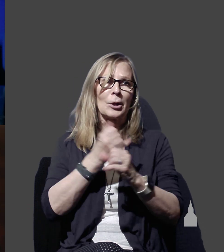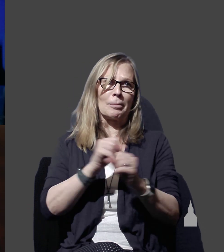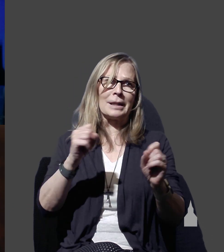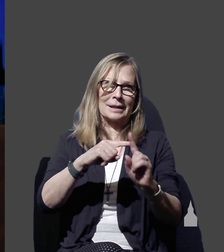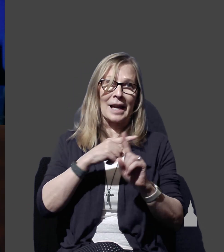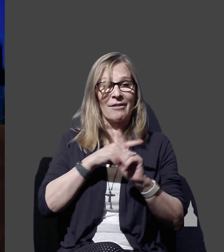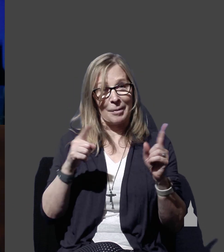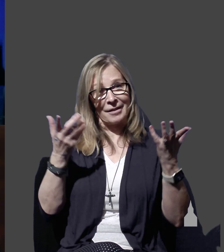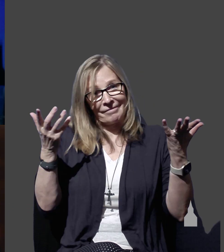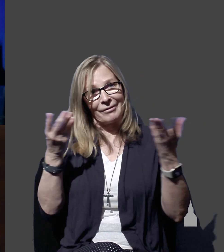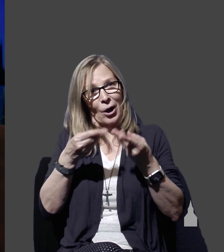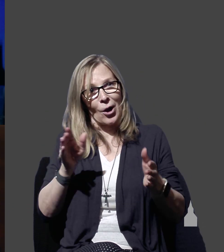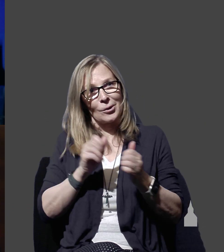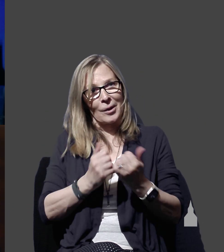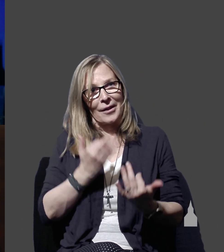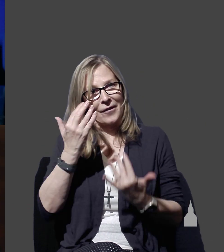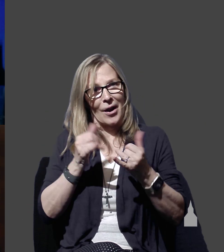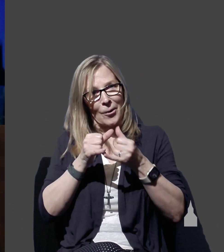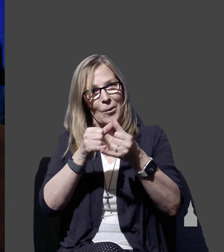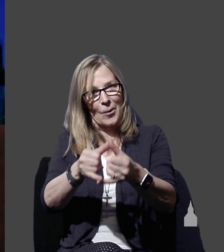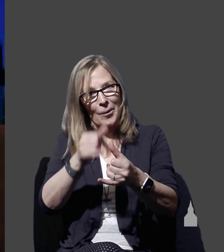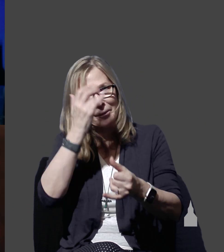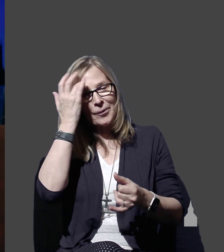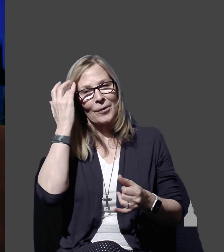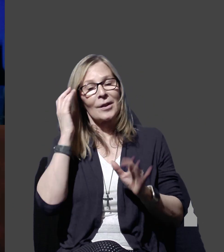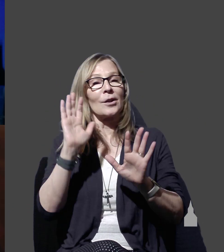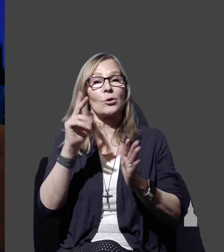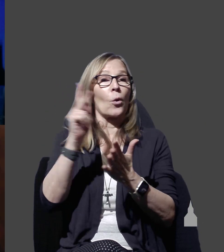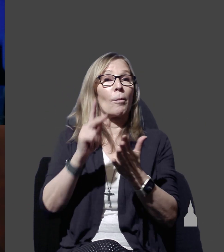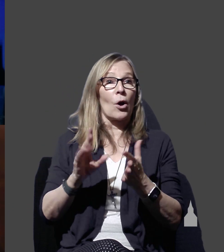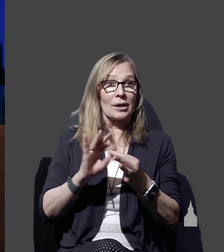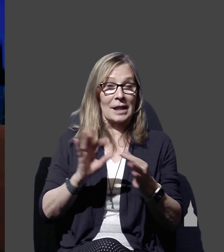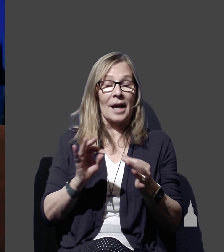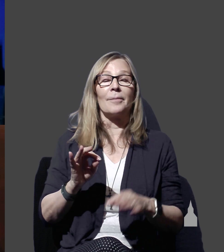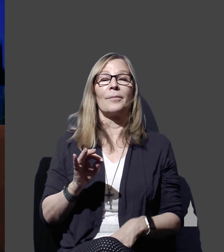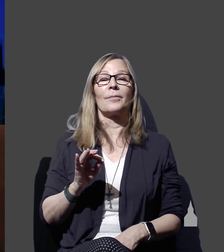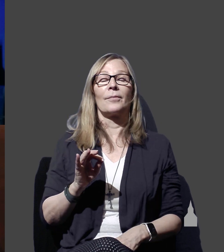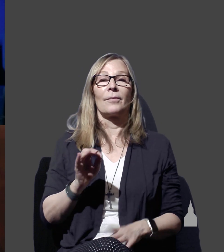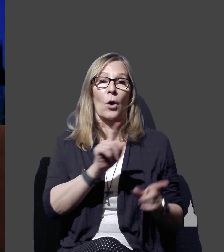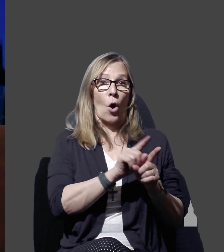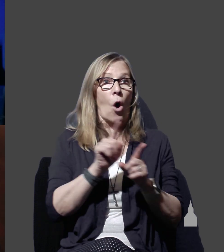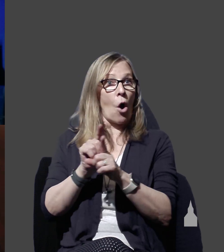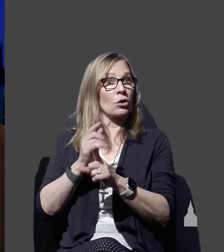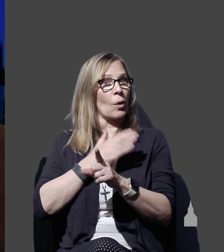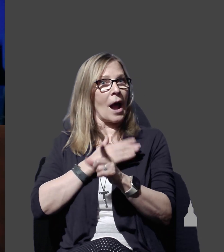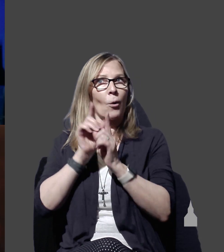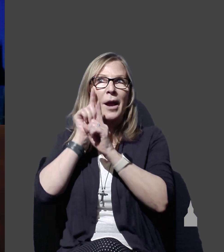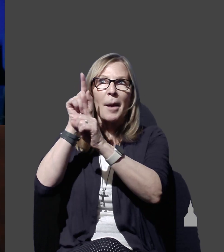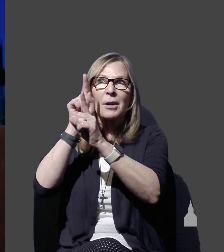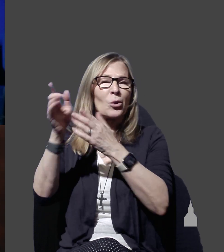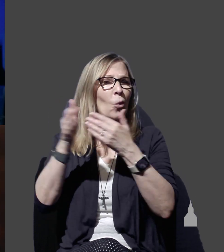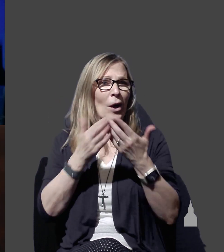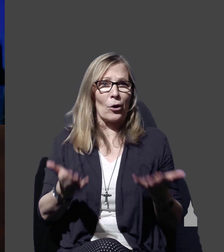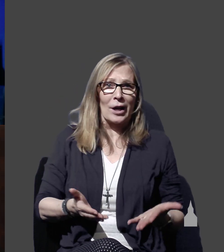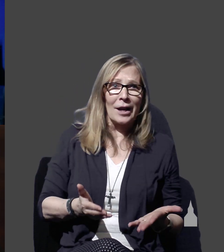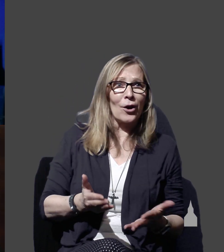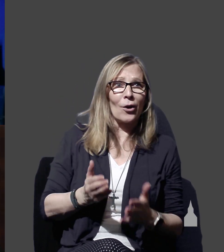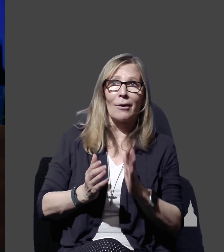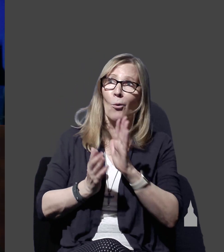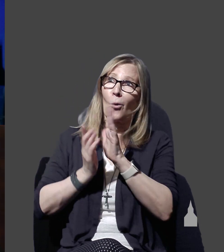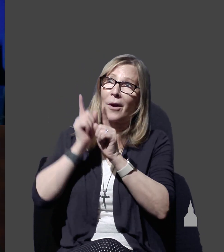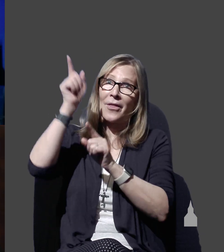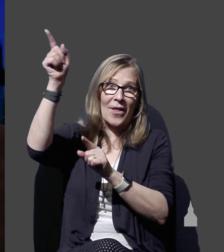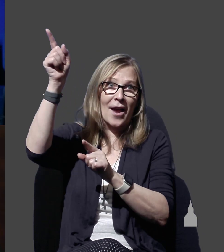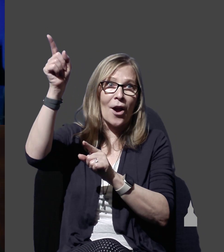Again, in 2 Corinthians chapter 5, verses 9 and 10, Paul says this, "Therefore, we also have as our ambition, whether at home or absent, to be pleasing